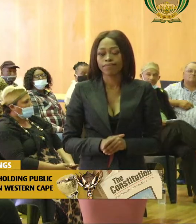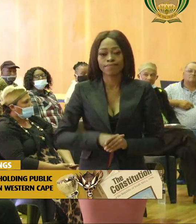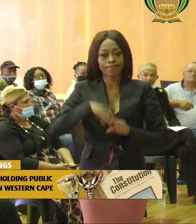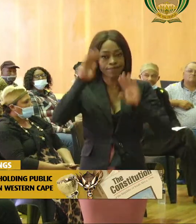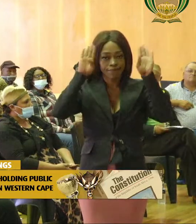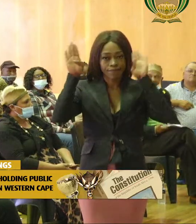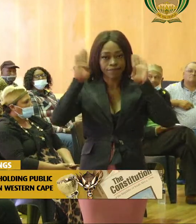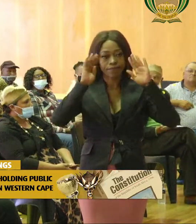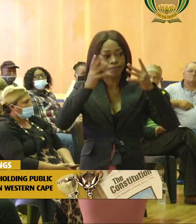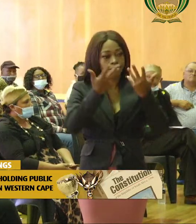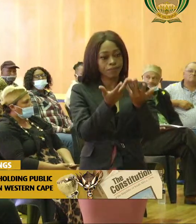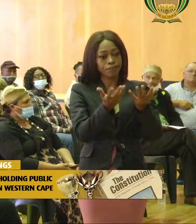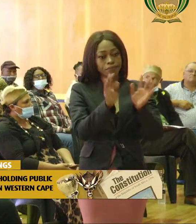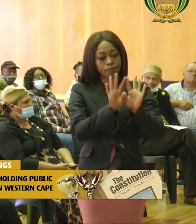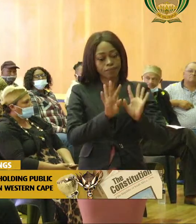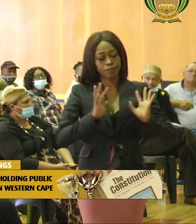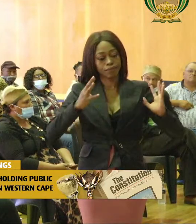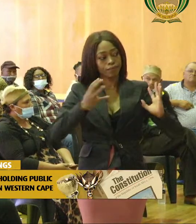Mandibulise kwi panel.